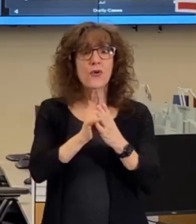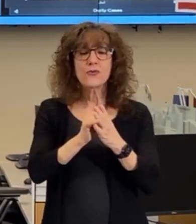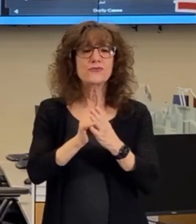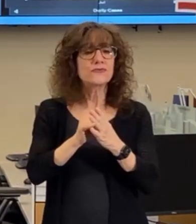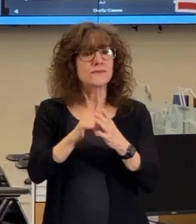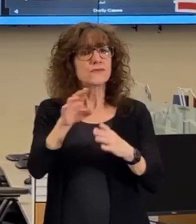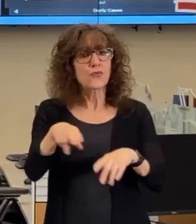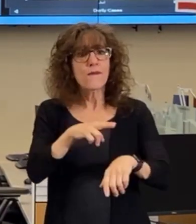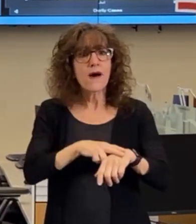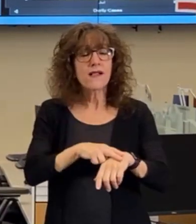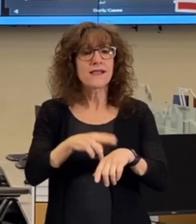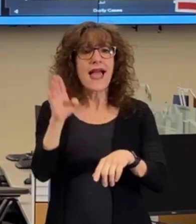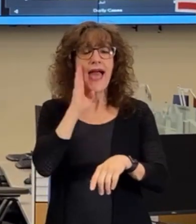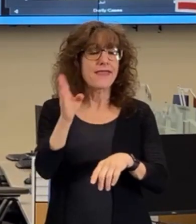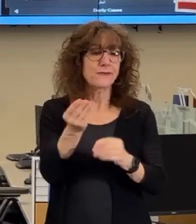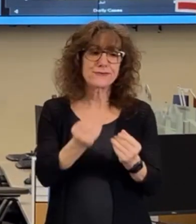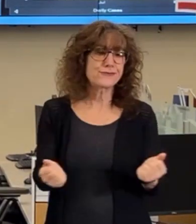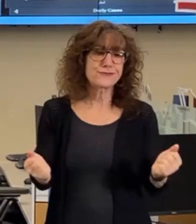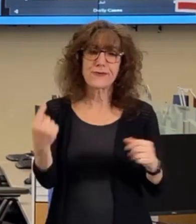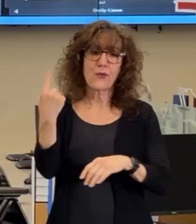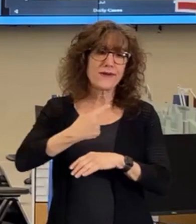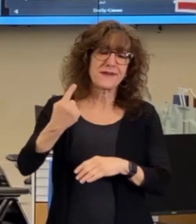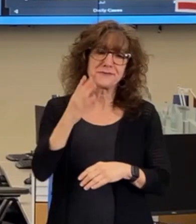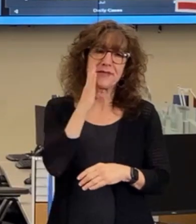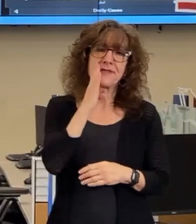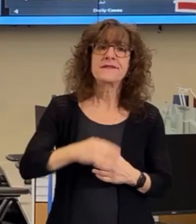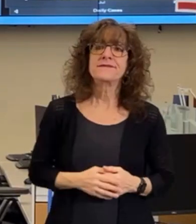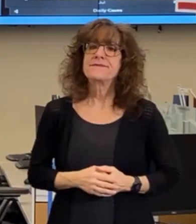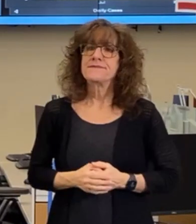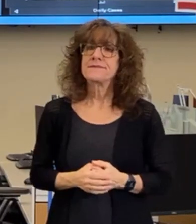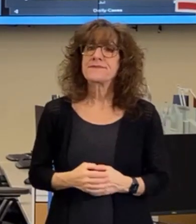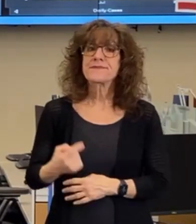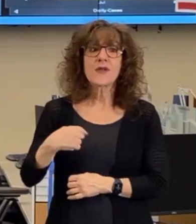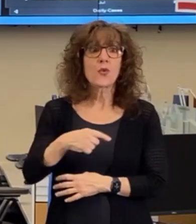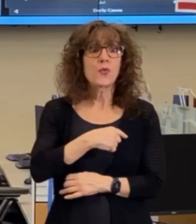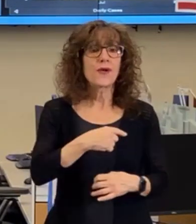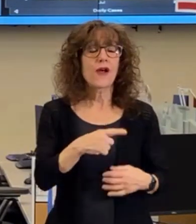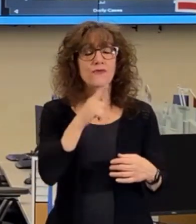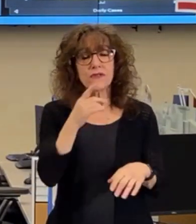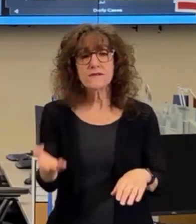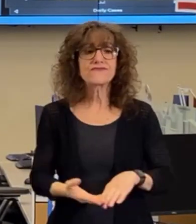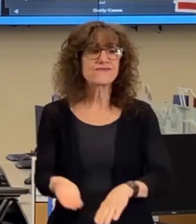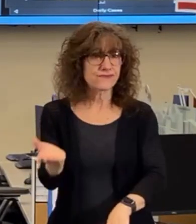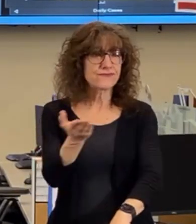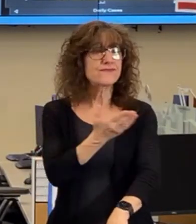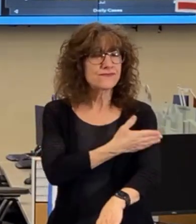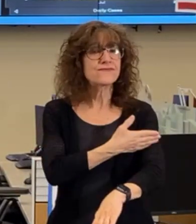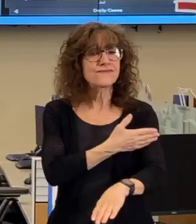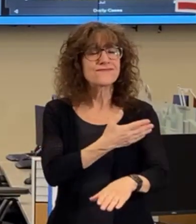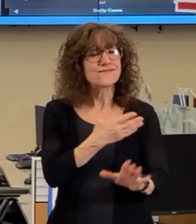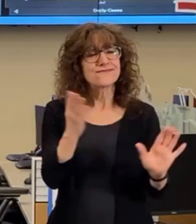normal, and they will most likely go away within a day or so. We are making tremendous progress toward